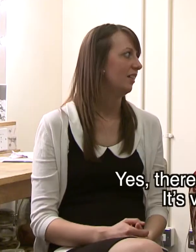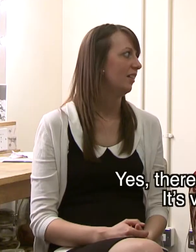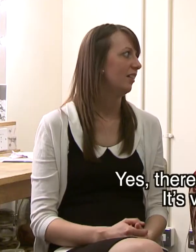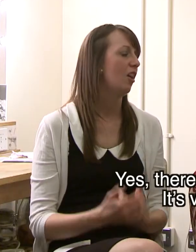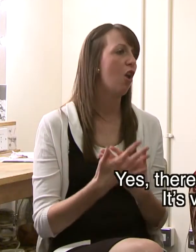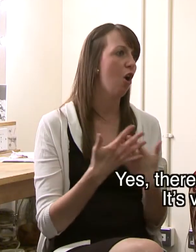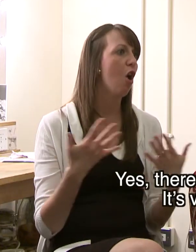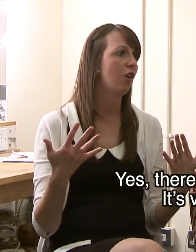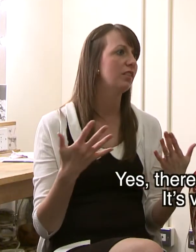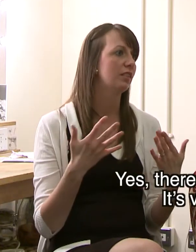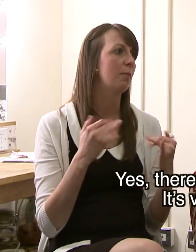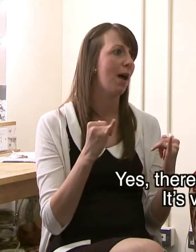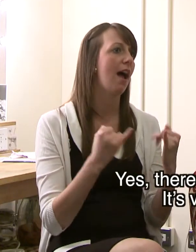Lots of bad things.